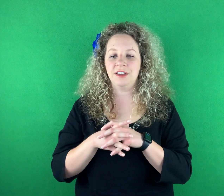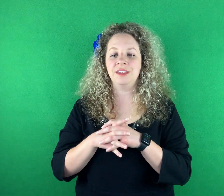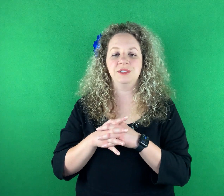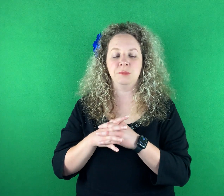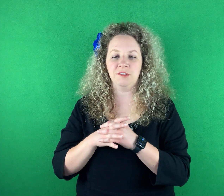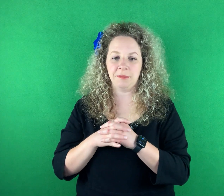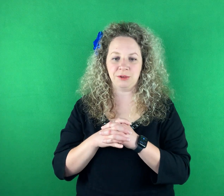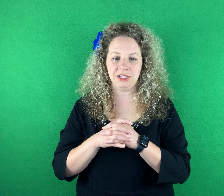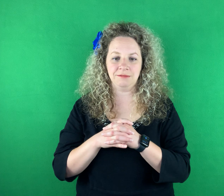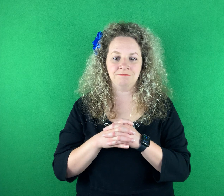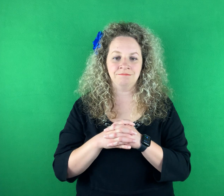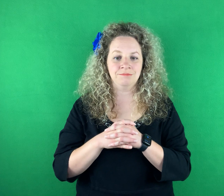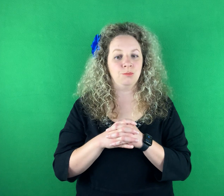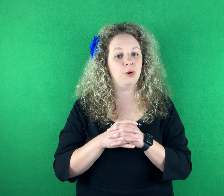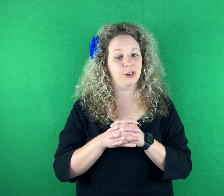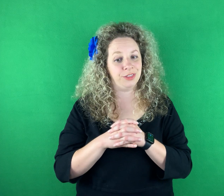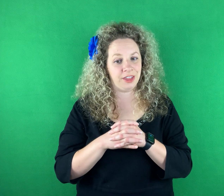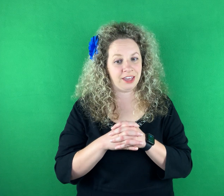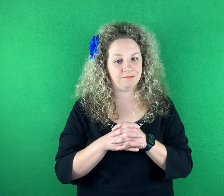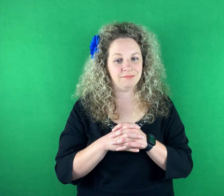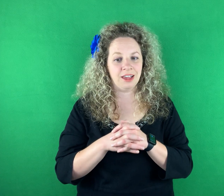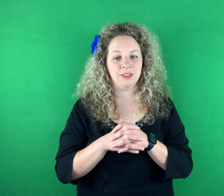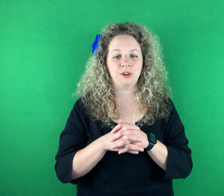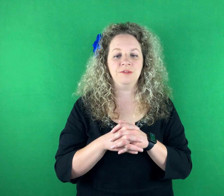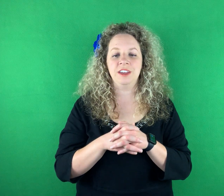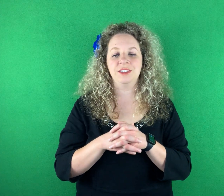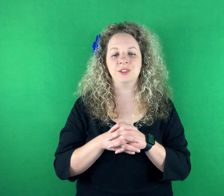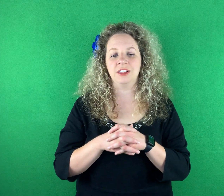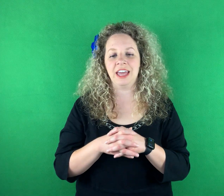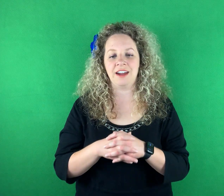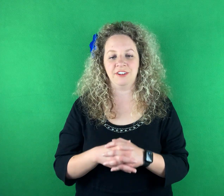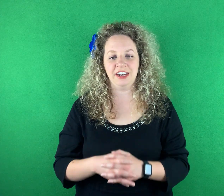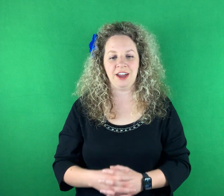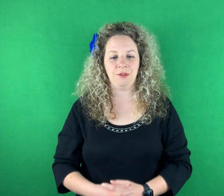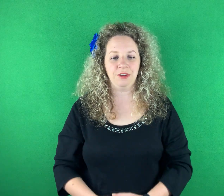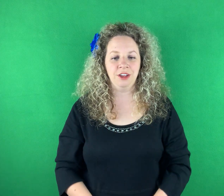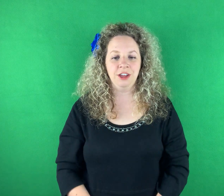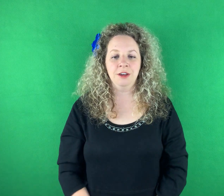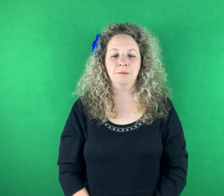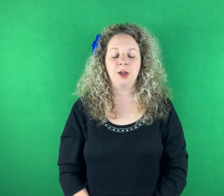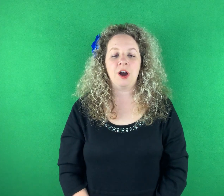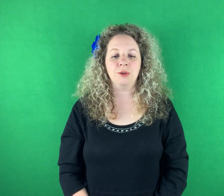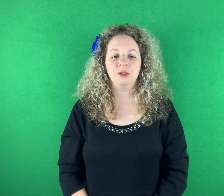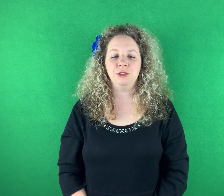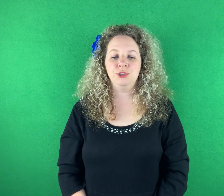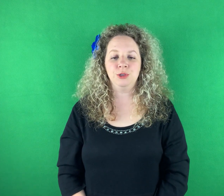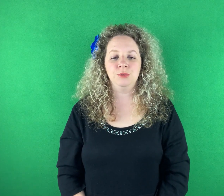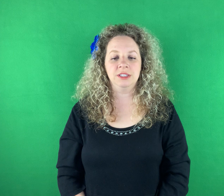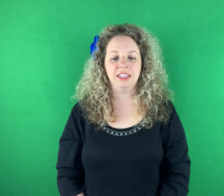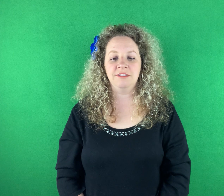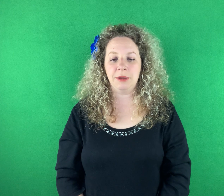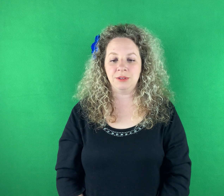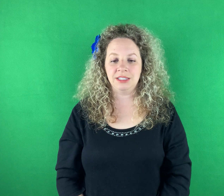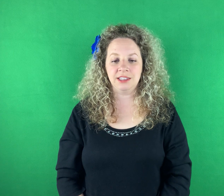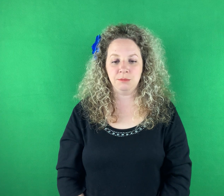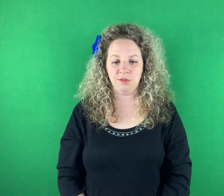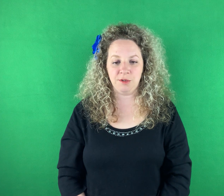faith to move a mountain. Well, good thing. A little faith is all I have right now. But God, when you choose to leave mountains